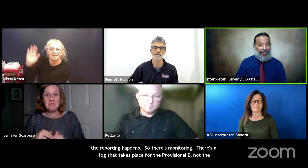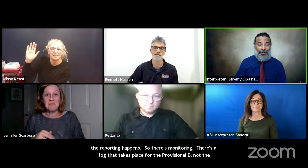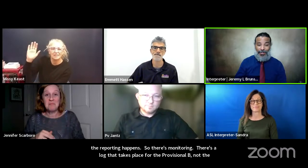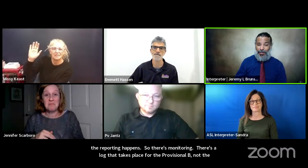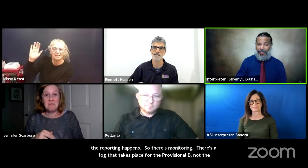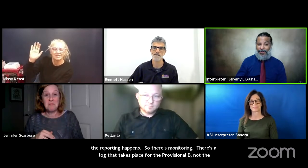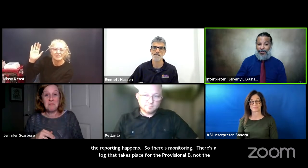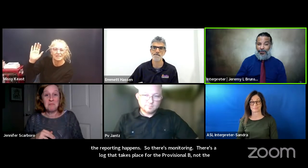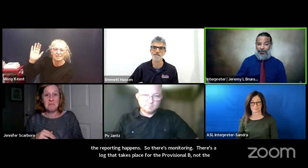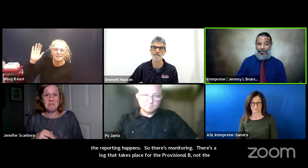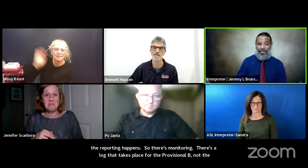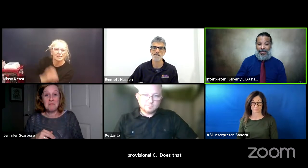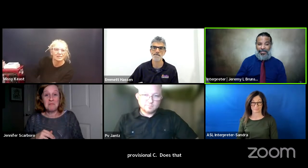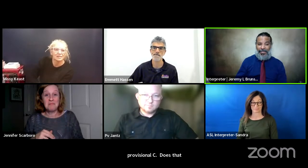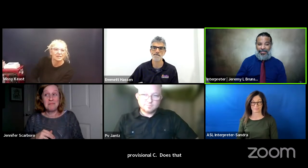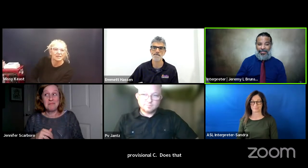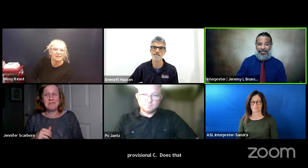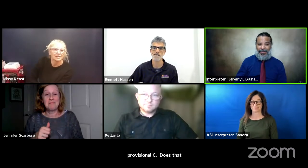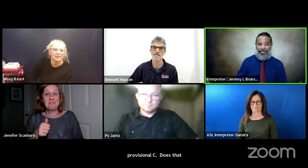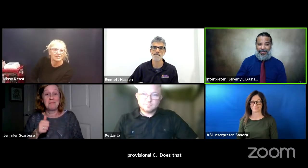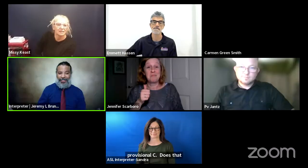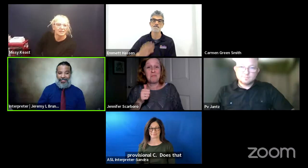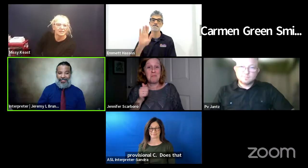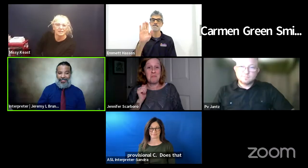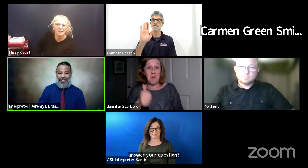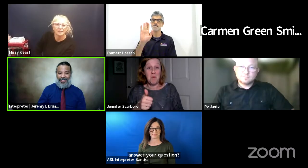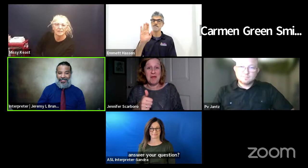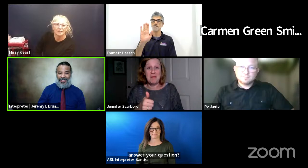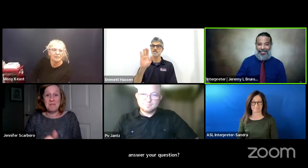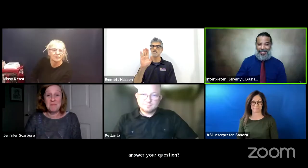I guess we're just hoping they follow the rules then?